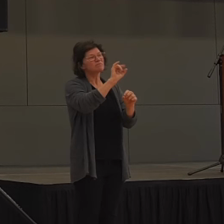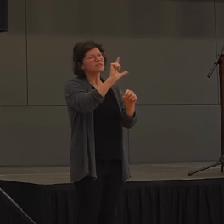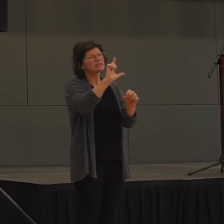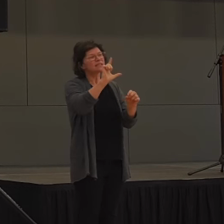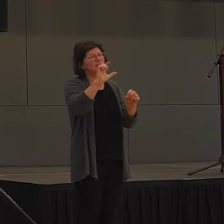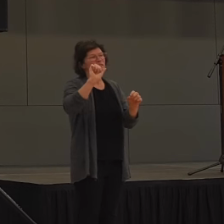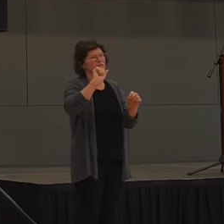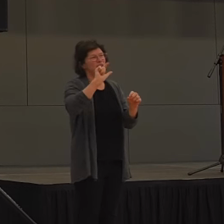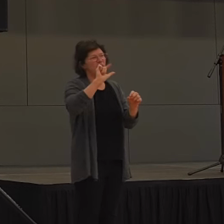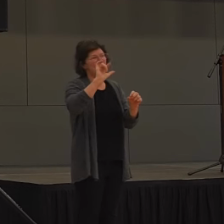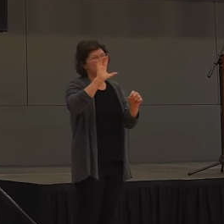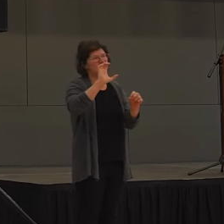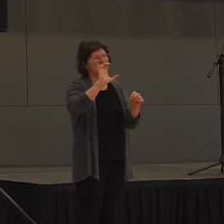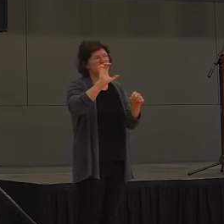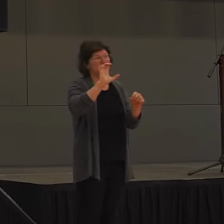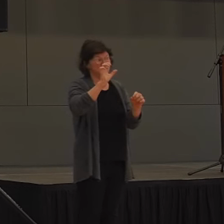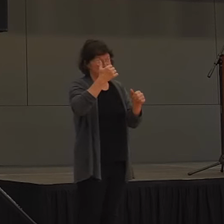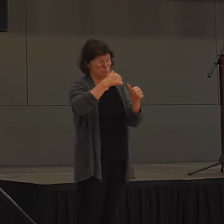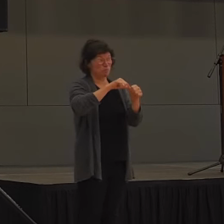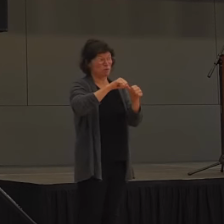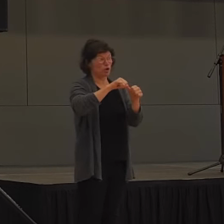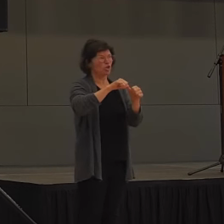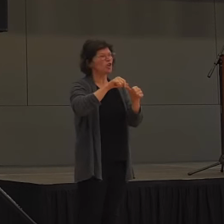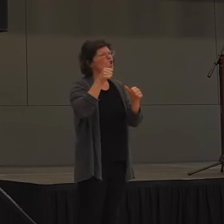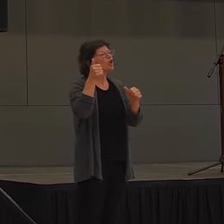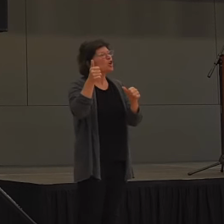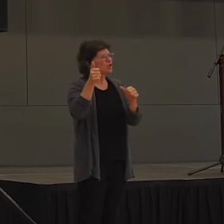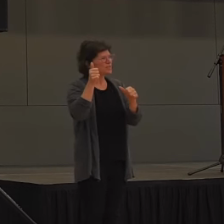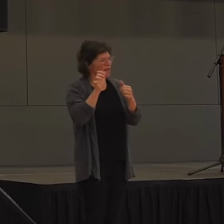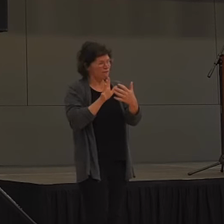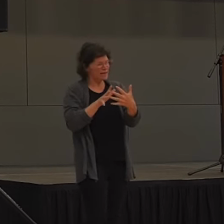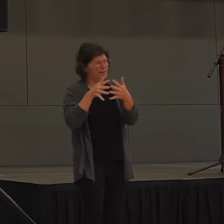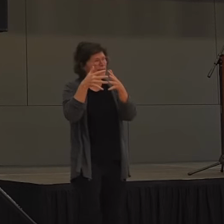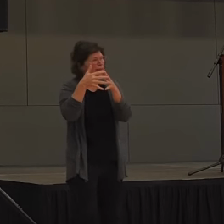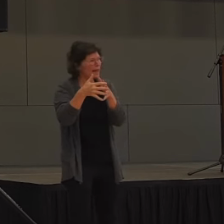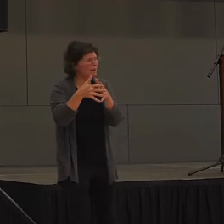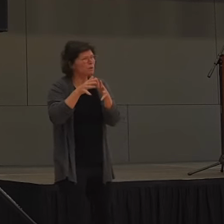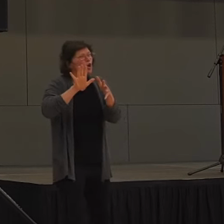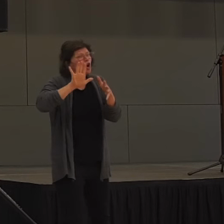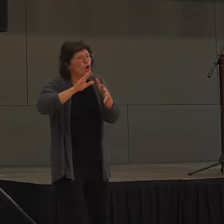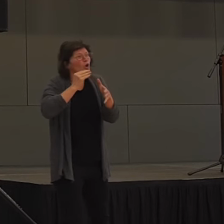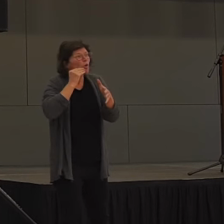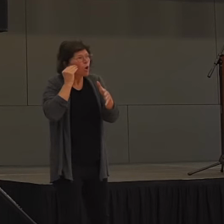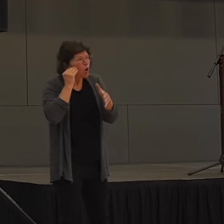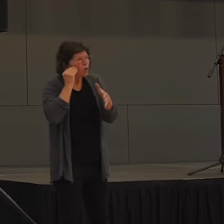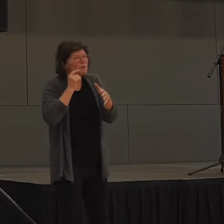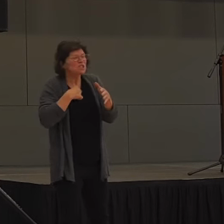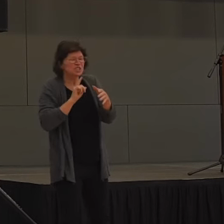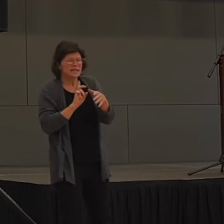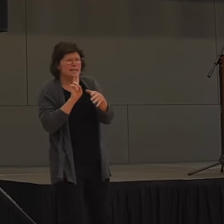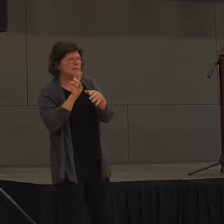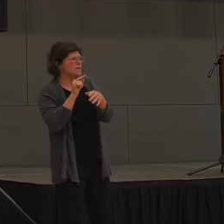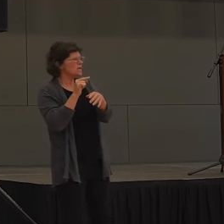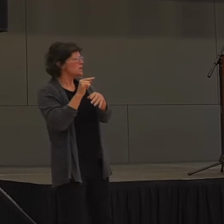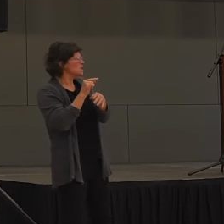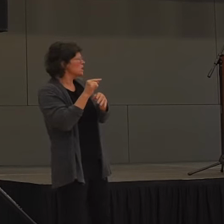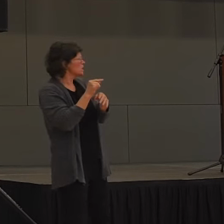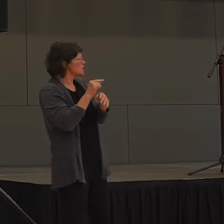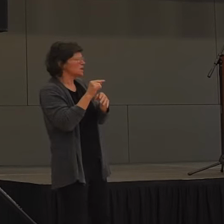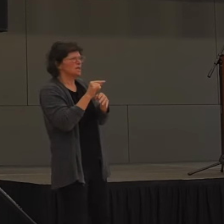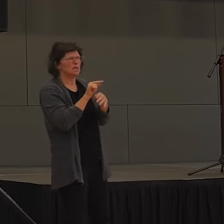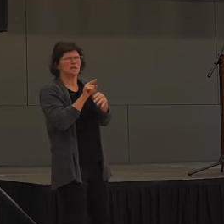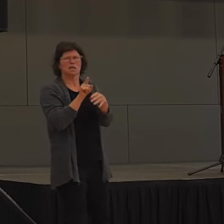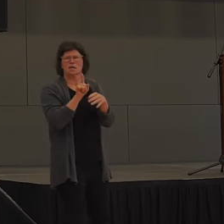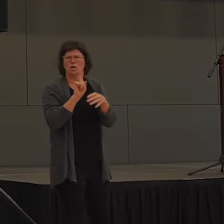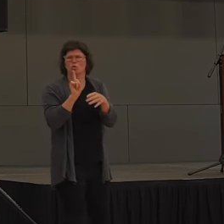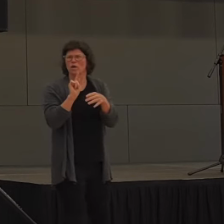the bathroom was. Now that was familiar territory. This was her cabin, and she had an accident because she couldn't find